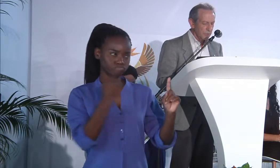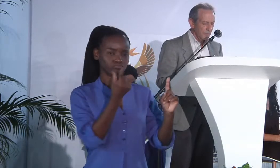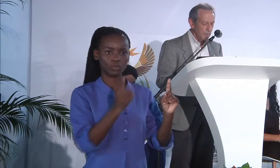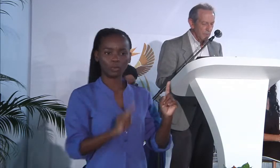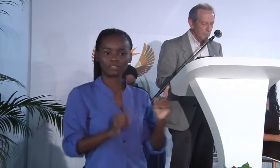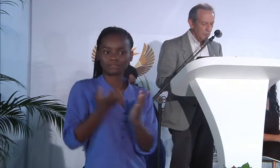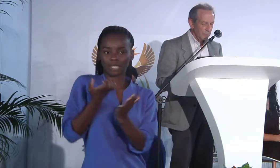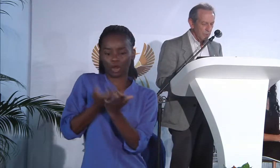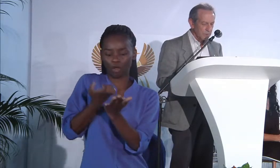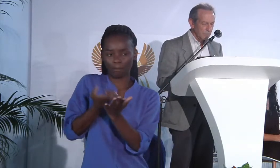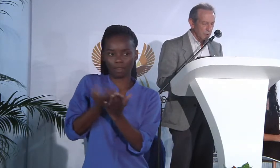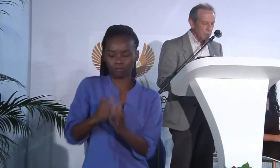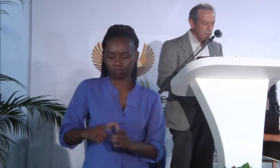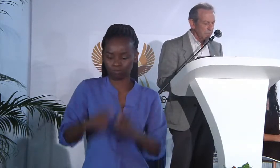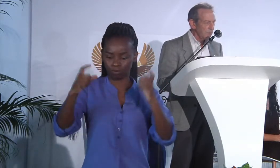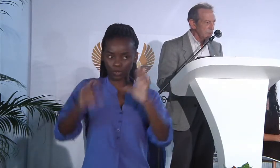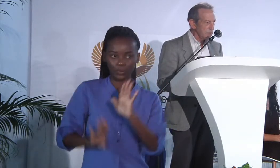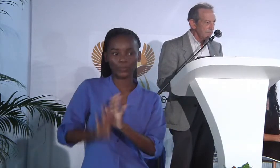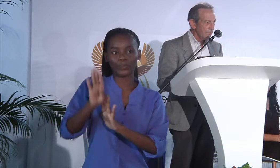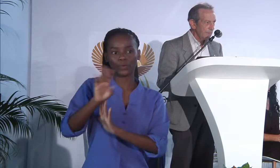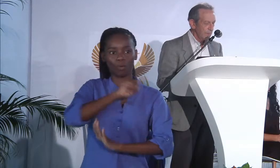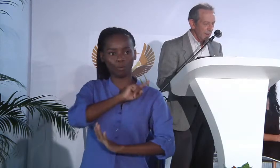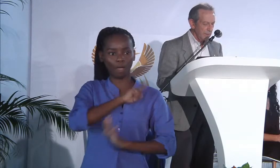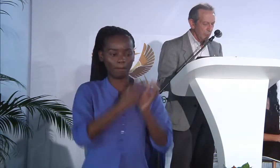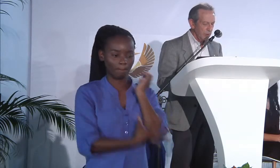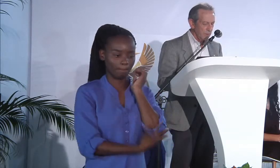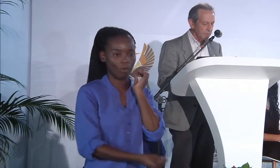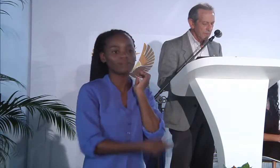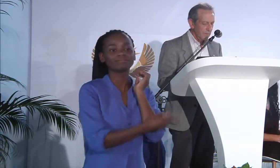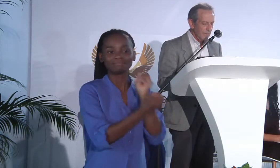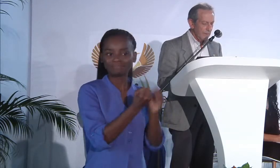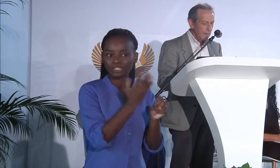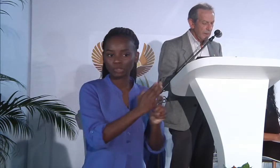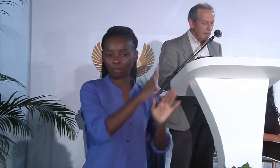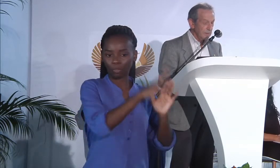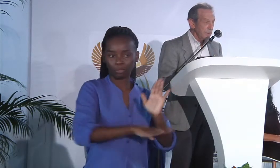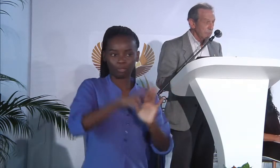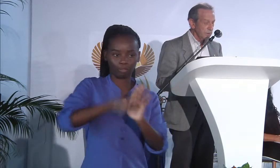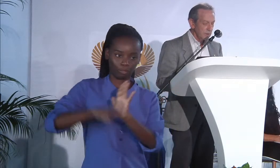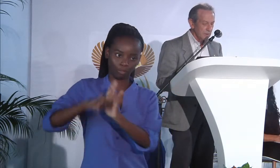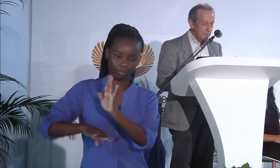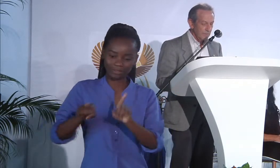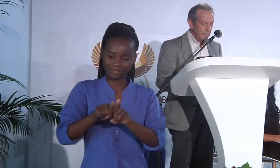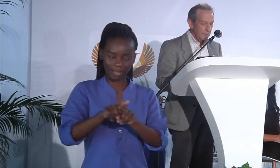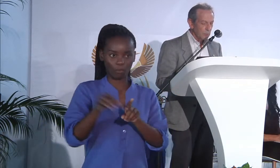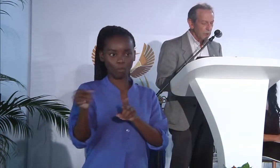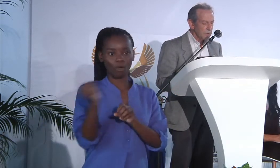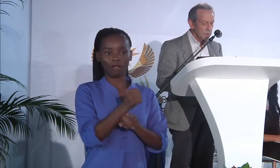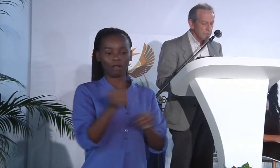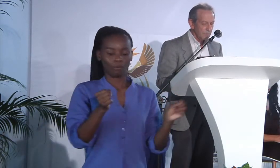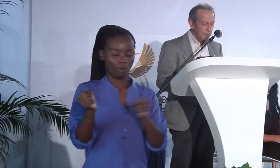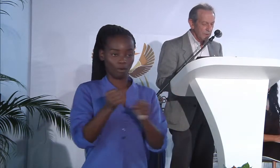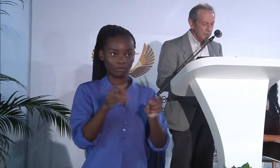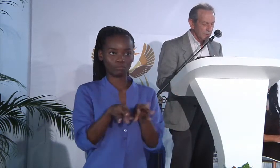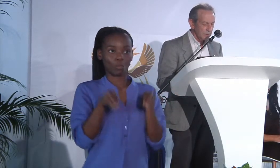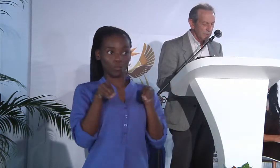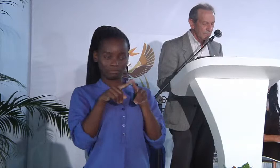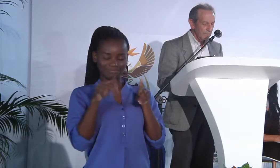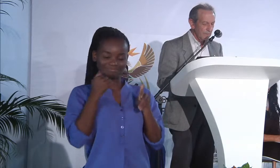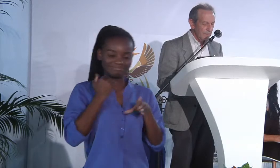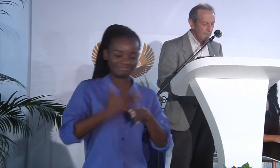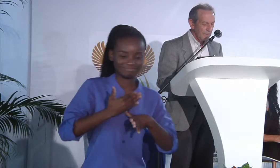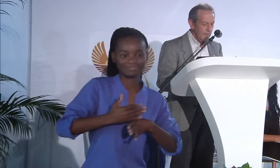growth for the purpose of reducing poverty, unemployment, and inequalities in the